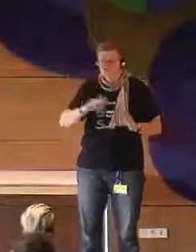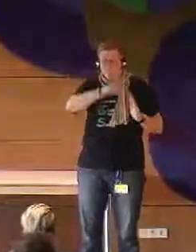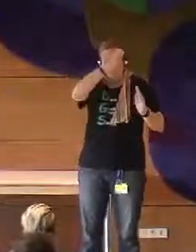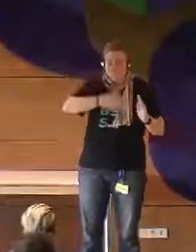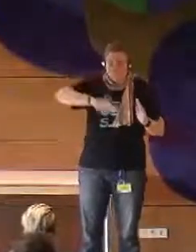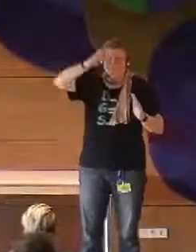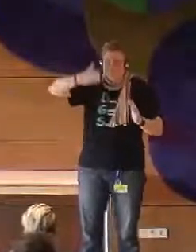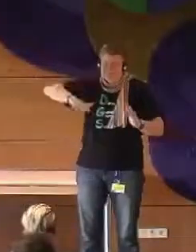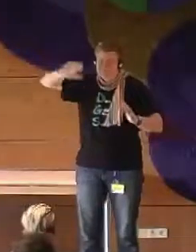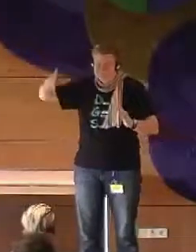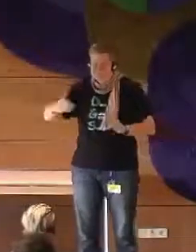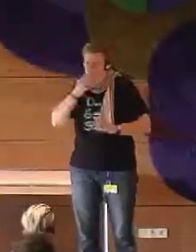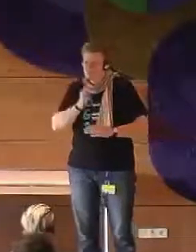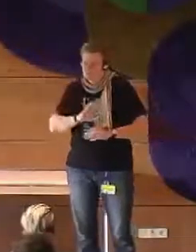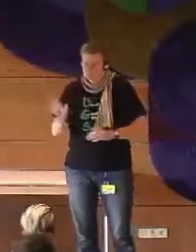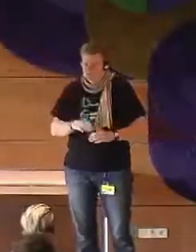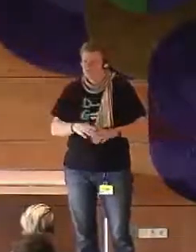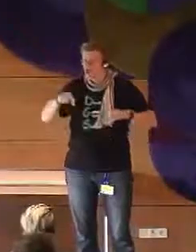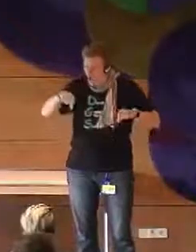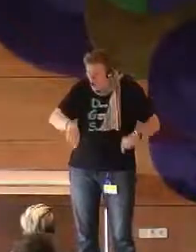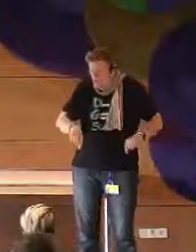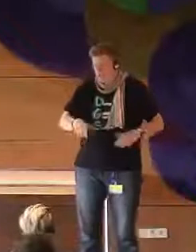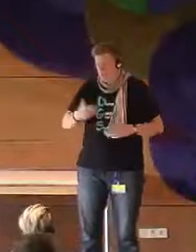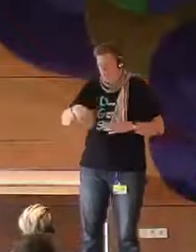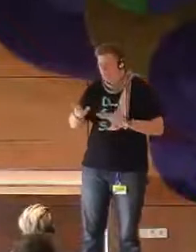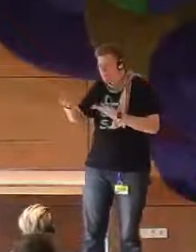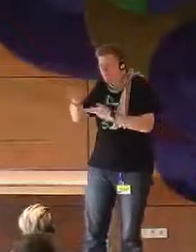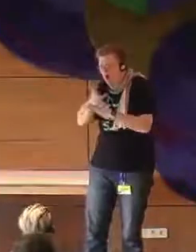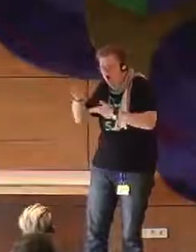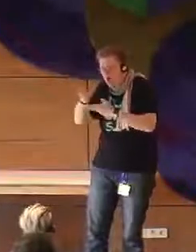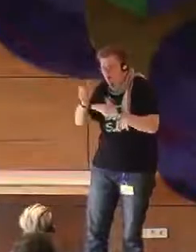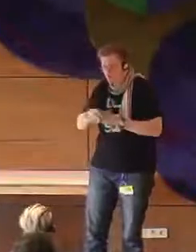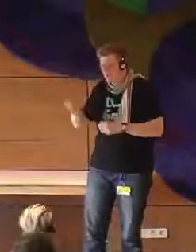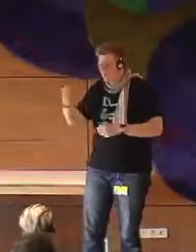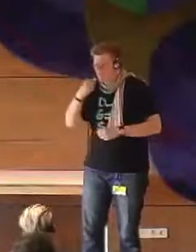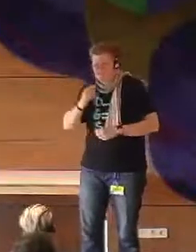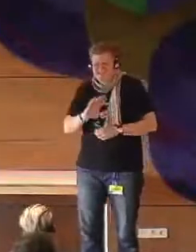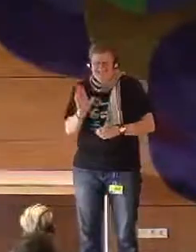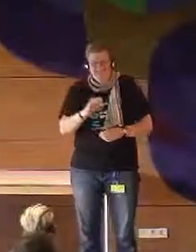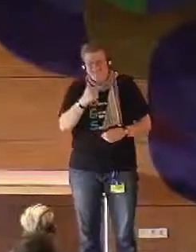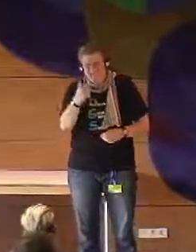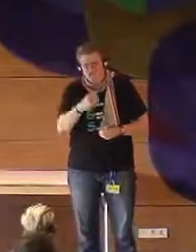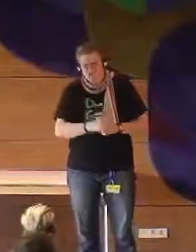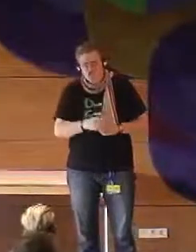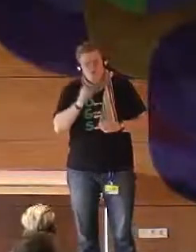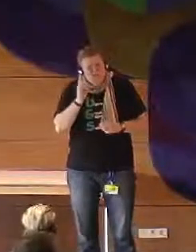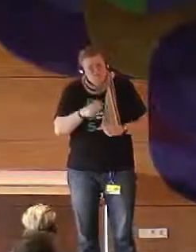people today where people said, I'm going to have to stop the testosterone because it's causing so many problems, and we'll just have to, somebody was actually recommended, stop